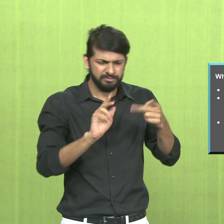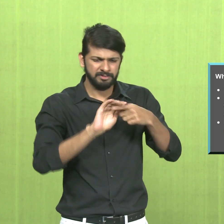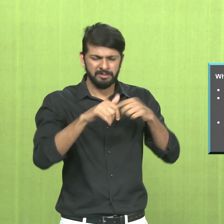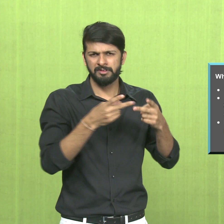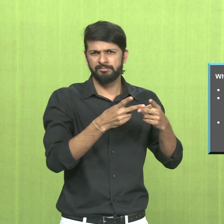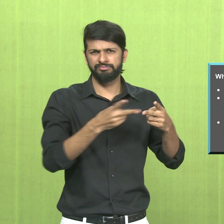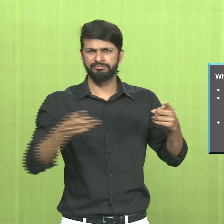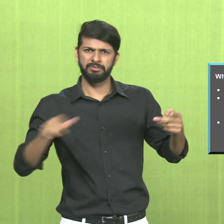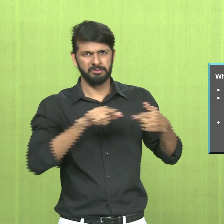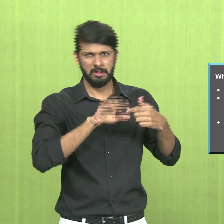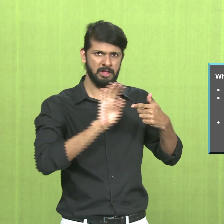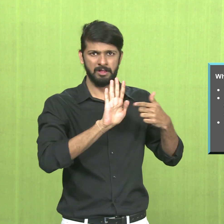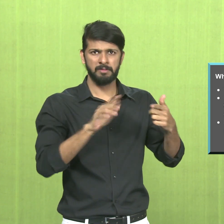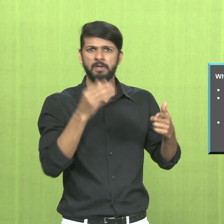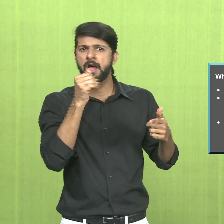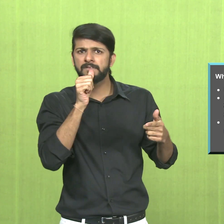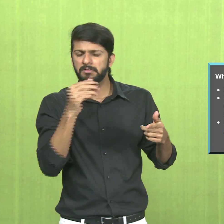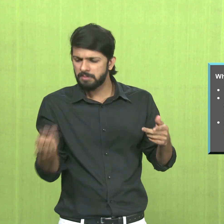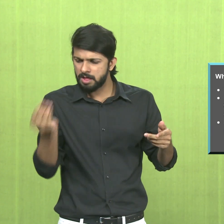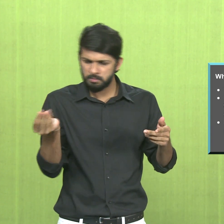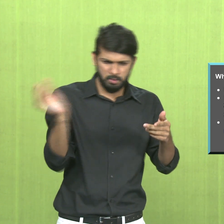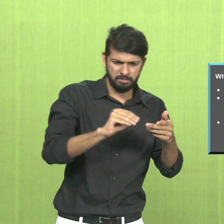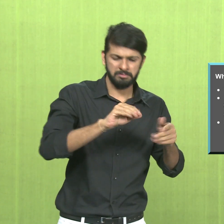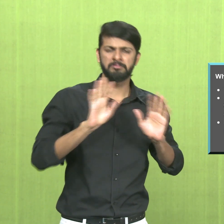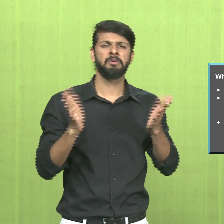Painting with dry media requires no water.